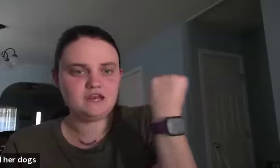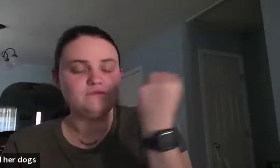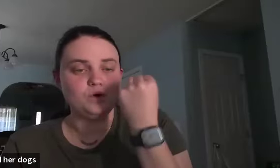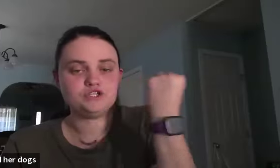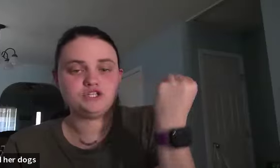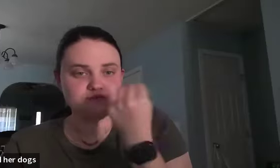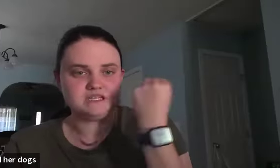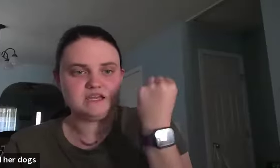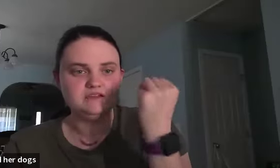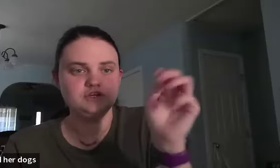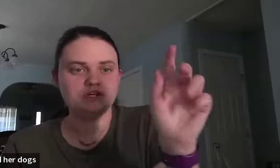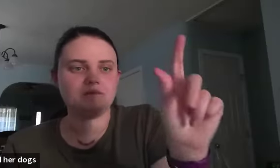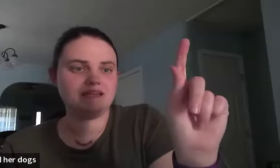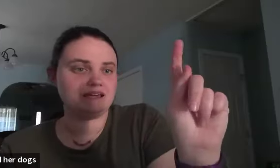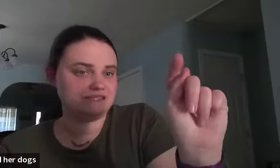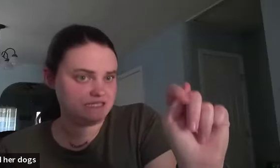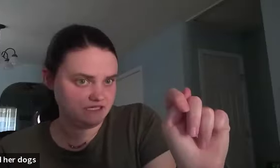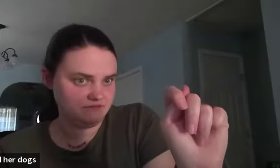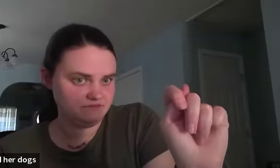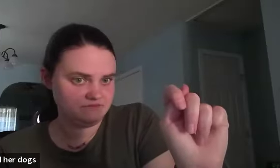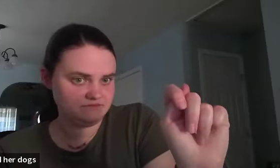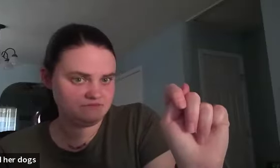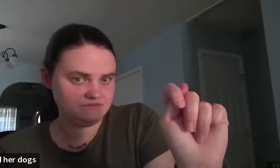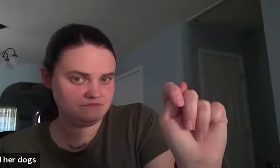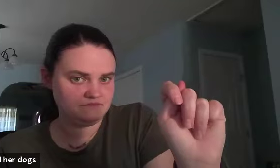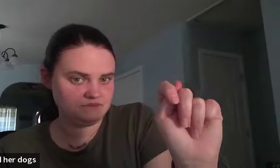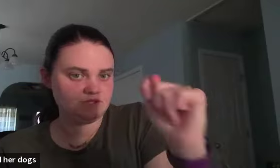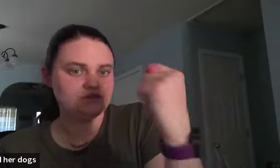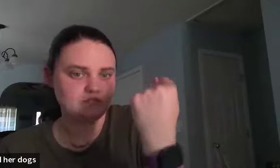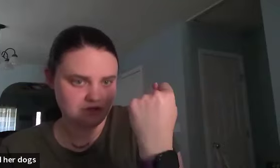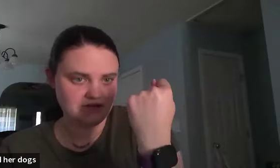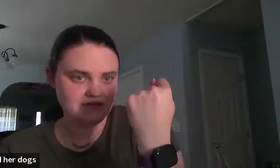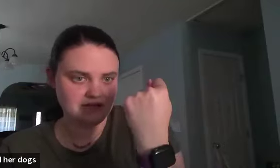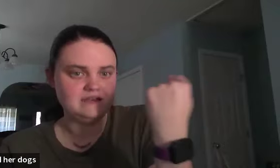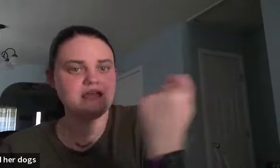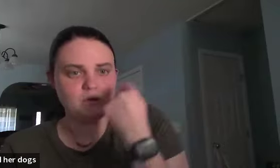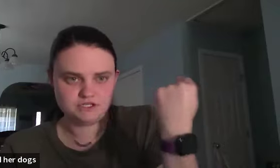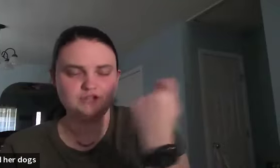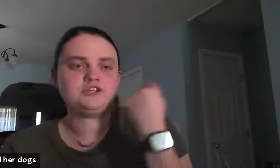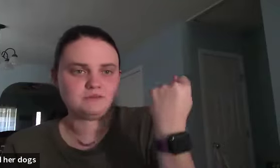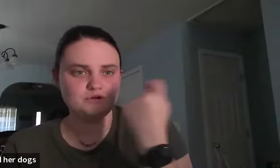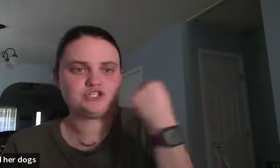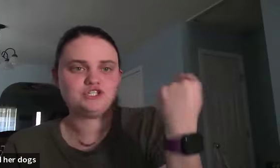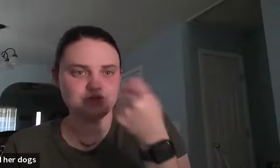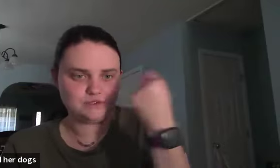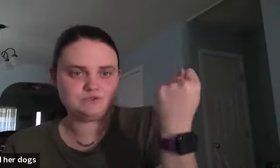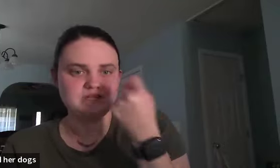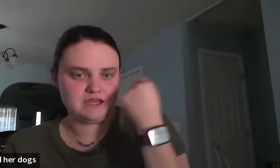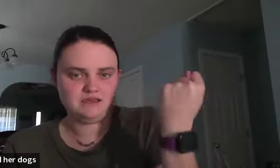Then for Tuesday, you're going to make a T, turn it again, and go in a circular motion. Tuesday.